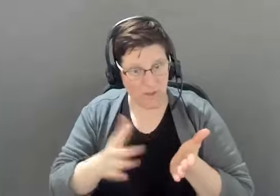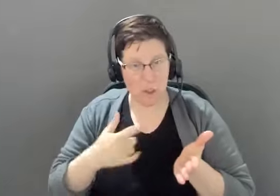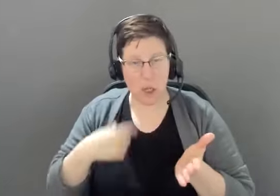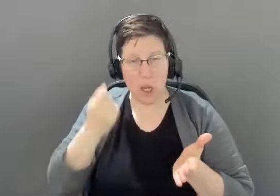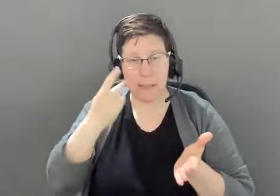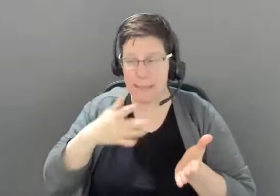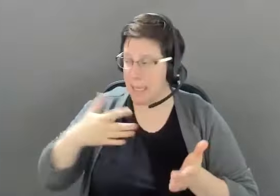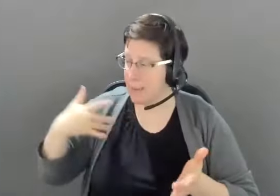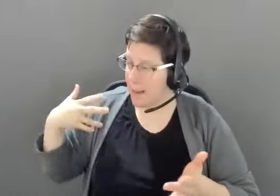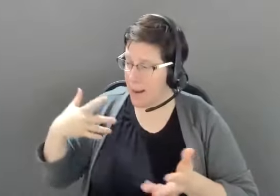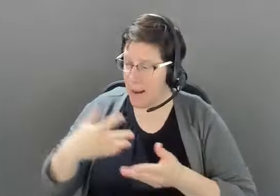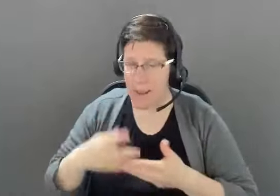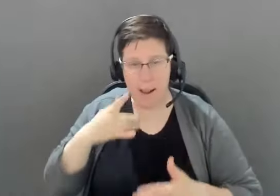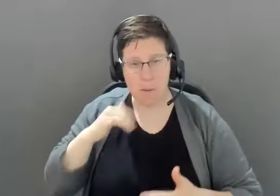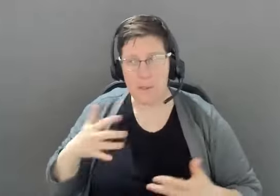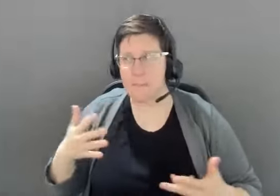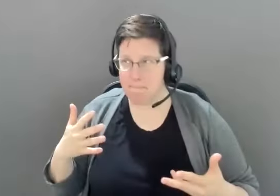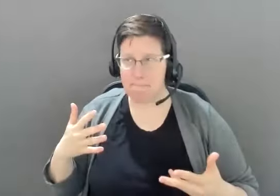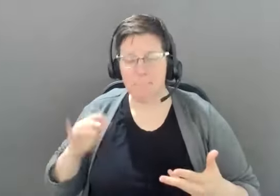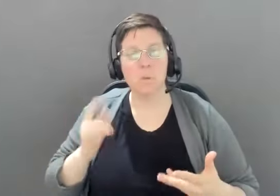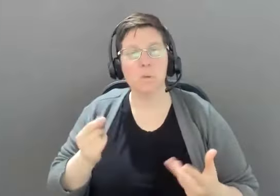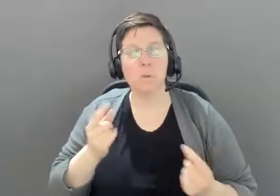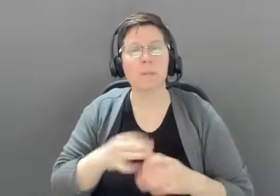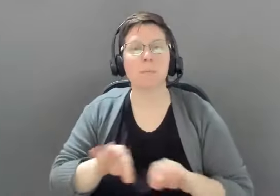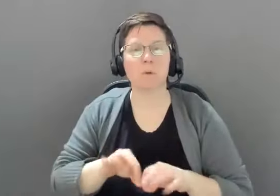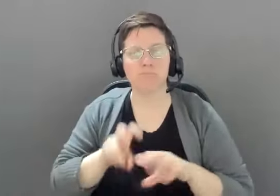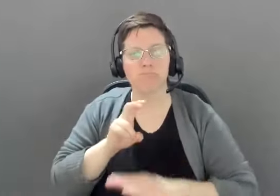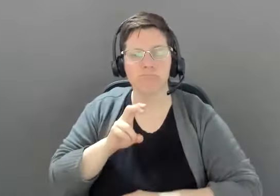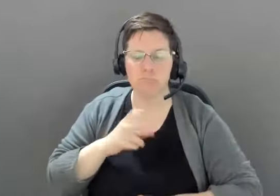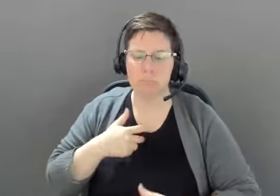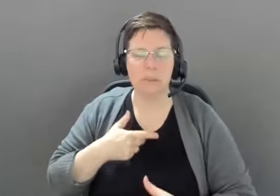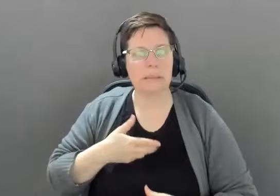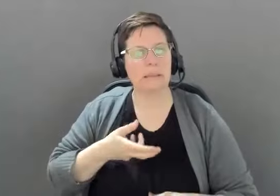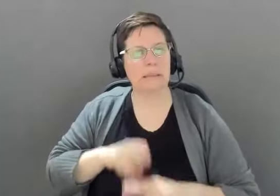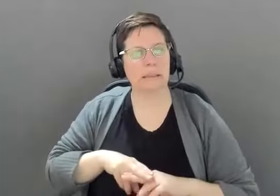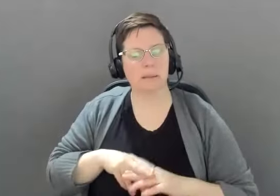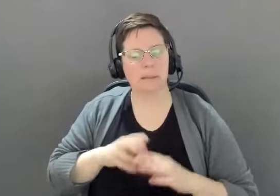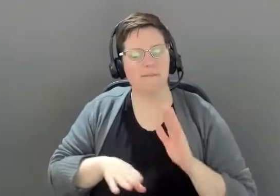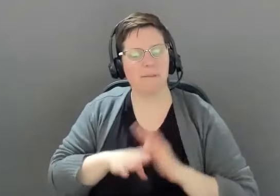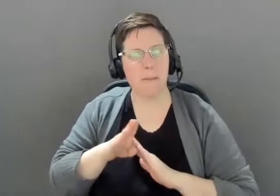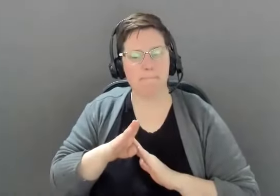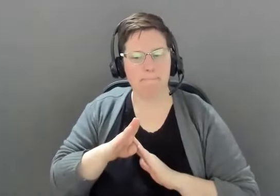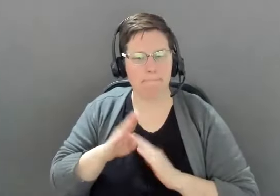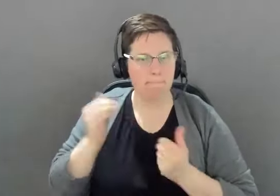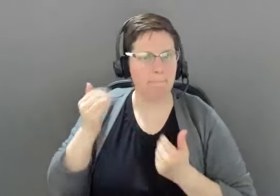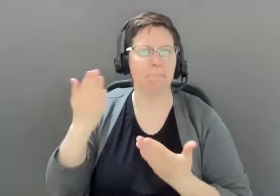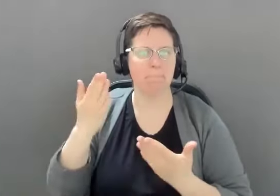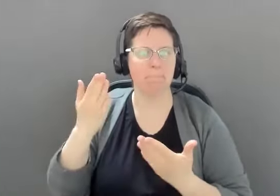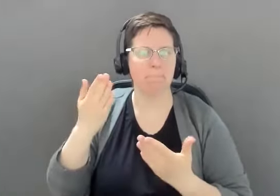with, it was important for us to sit down and develop concrete recommendations so that we could identify ourselves what